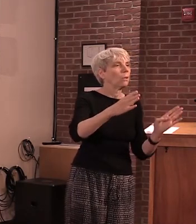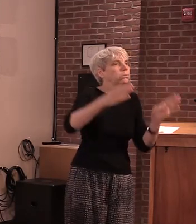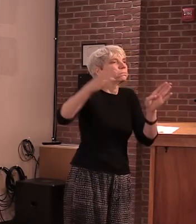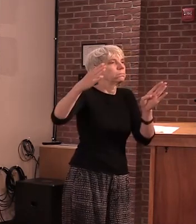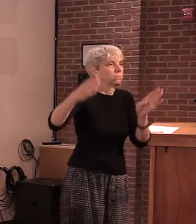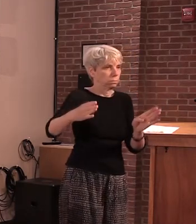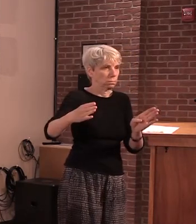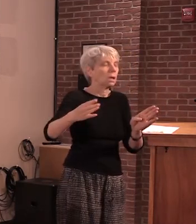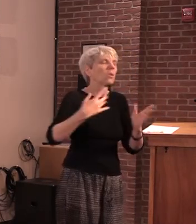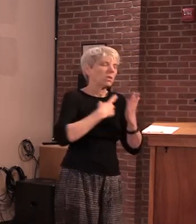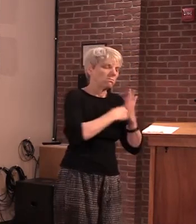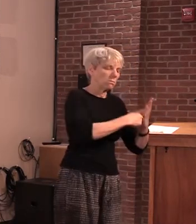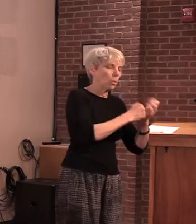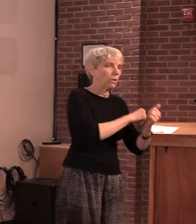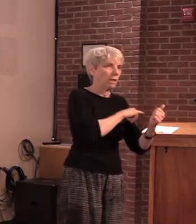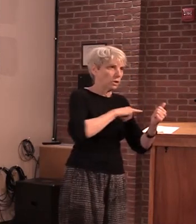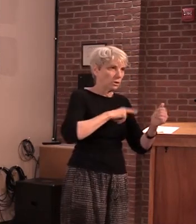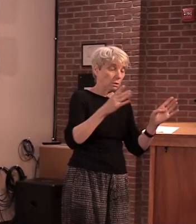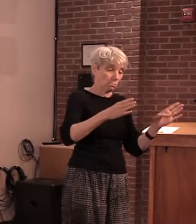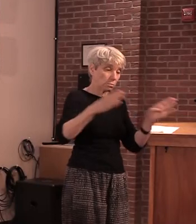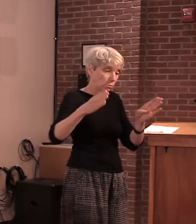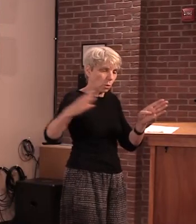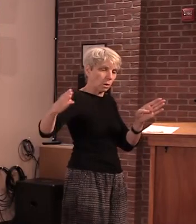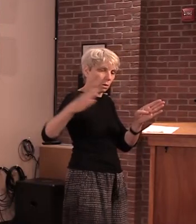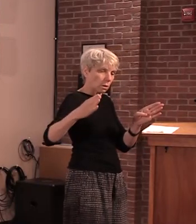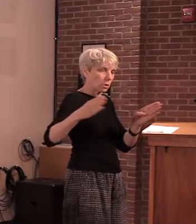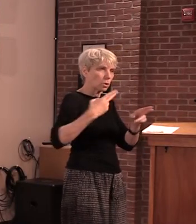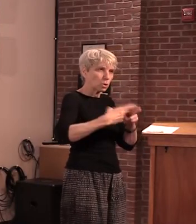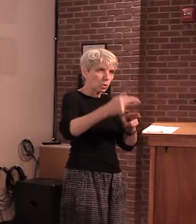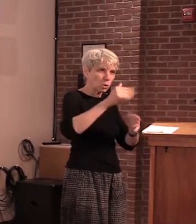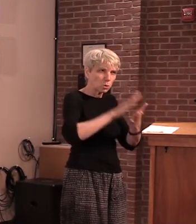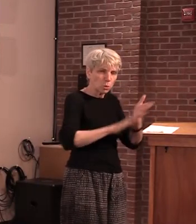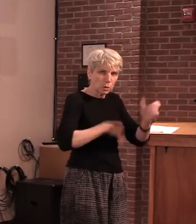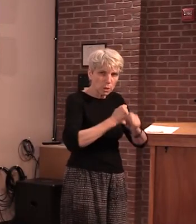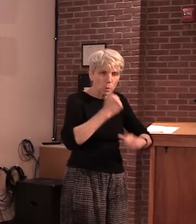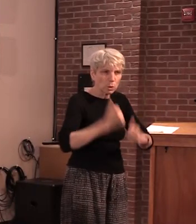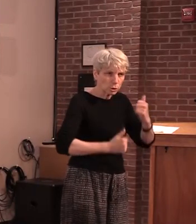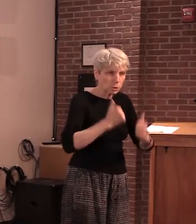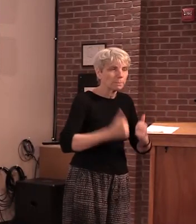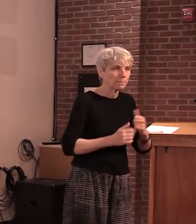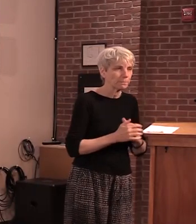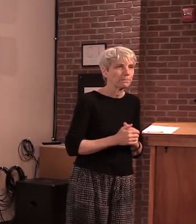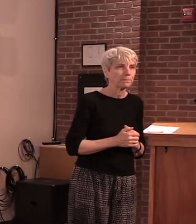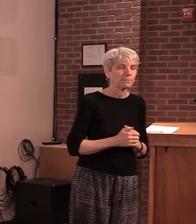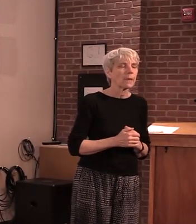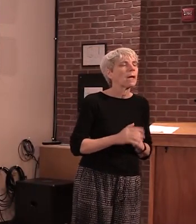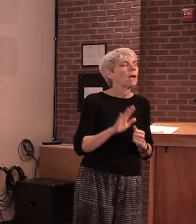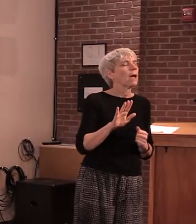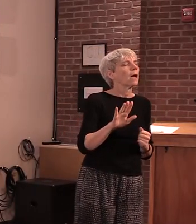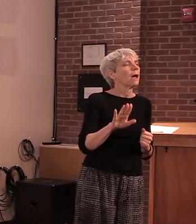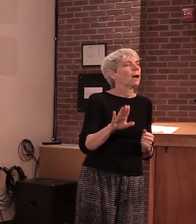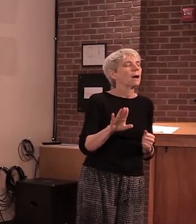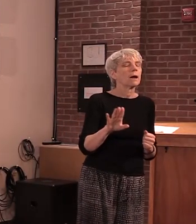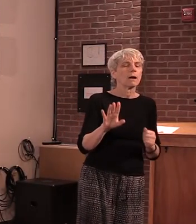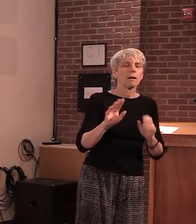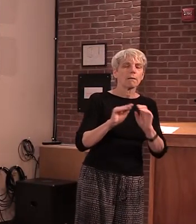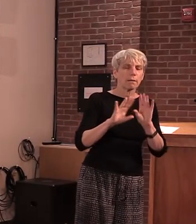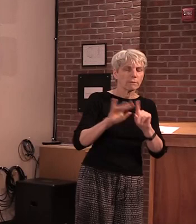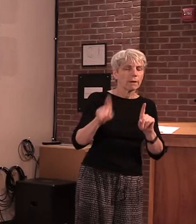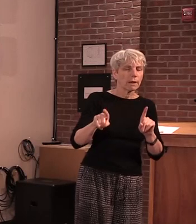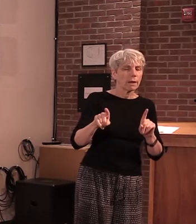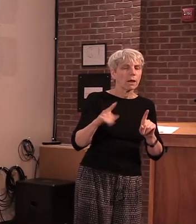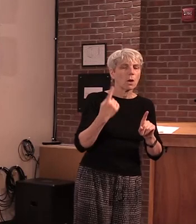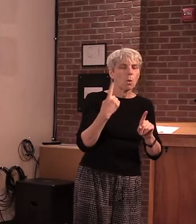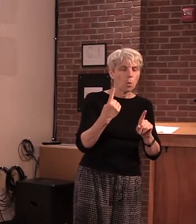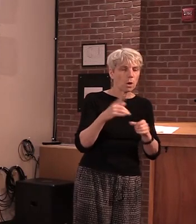to address the larger issues of calendar and how time is used in the school day. Yeah, because that raises an issue that